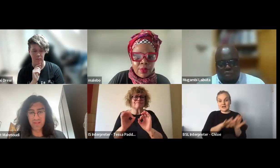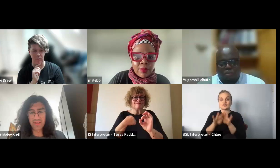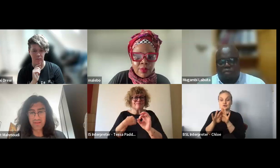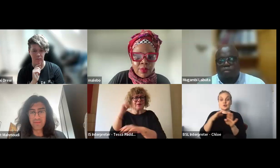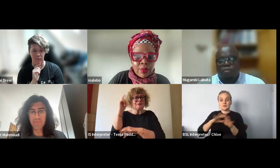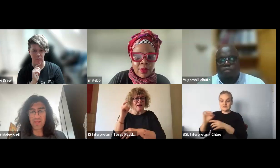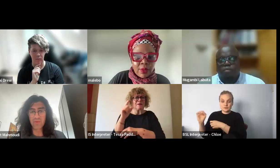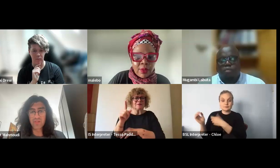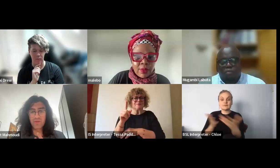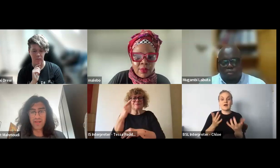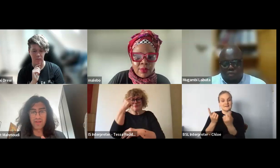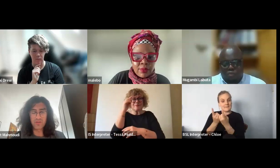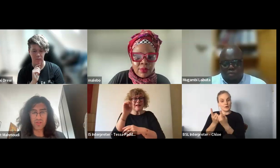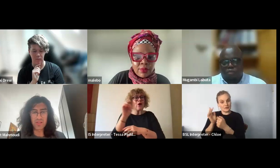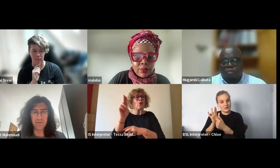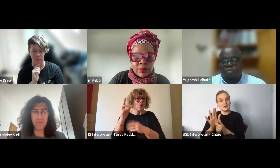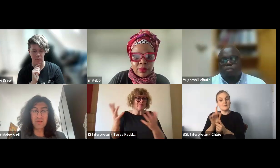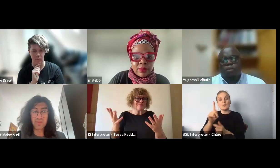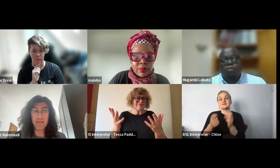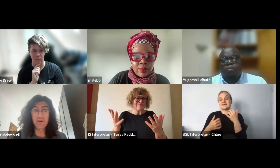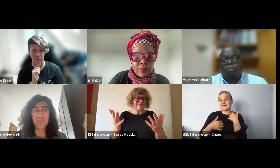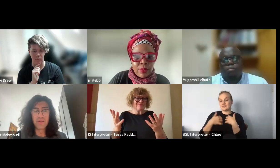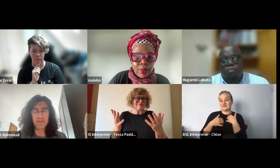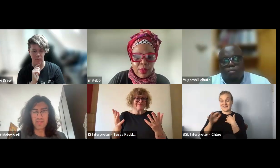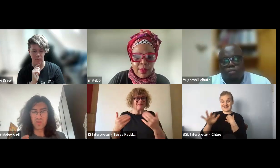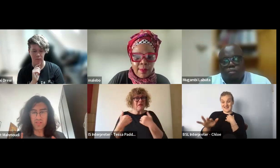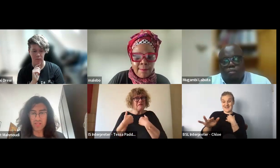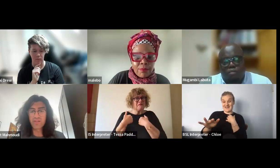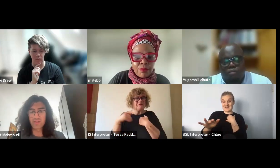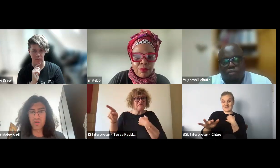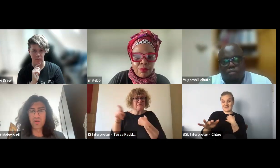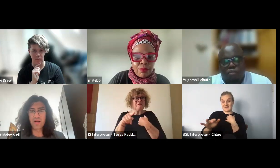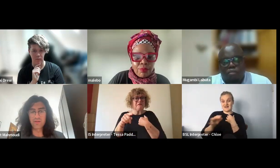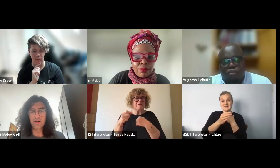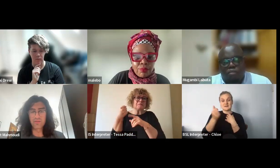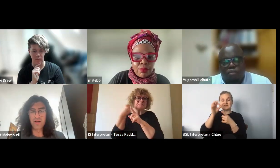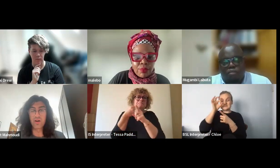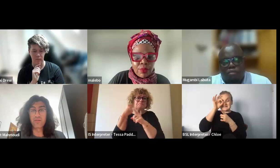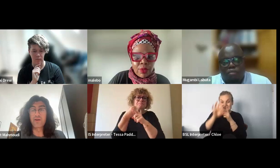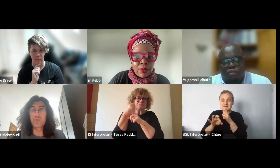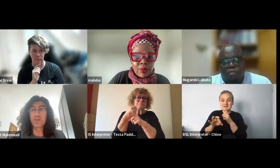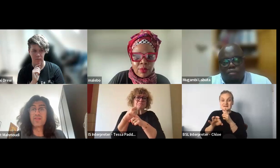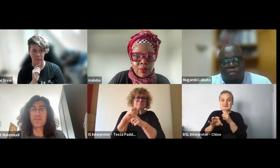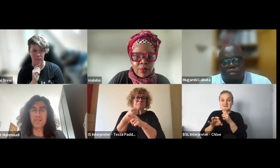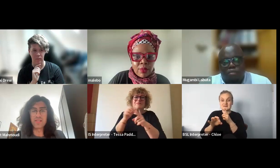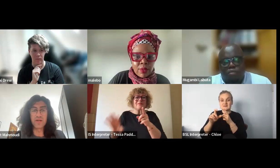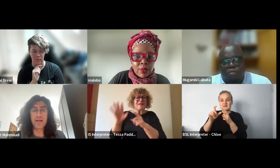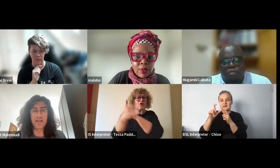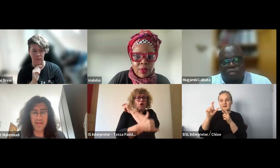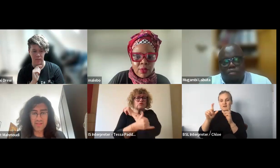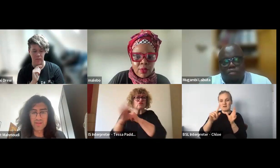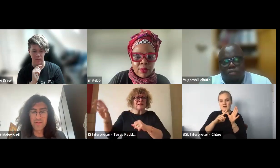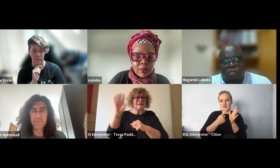product to market. And what was quite interesting even there is that there are significant carve-outs within the